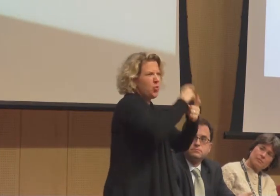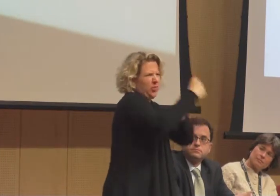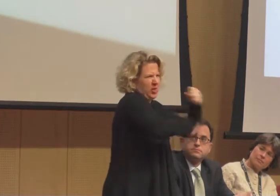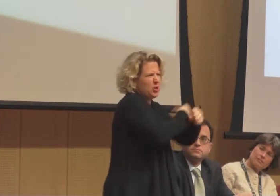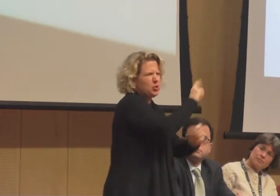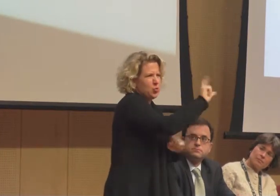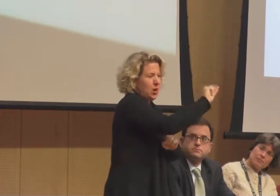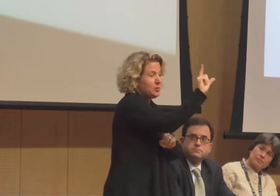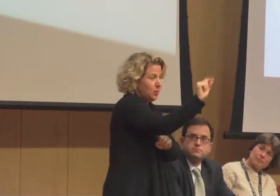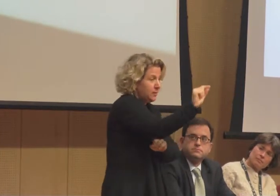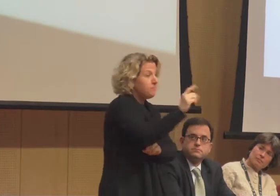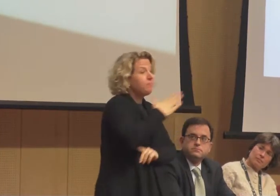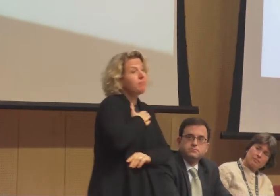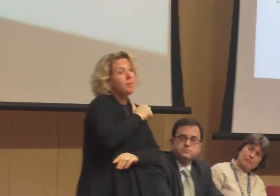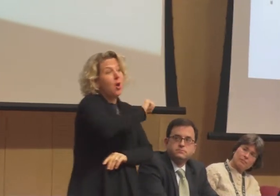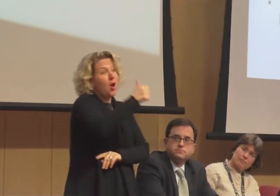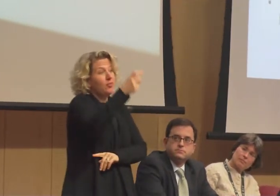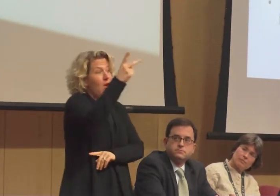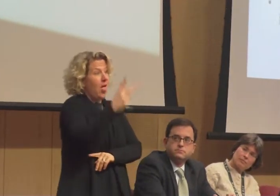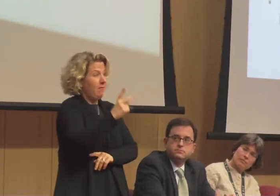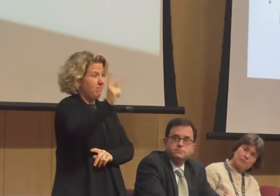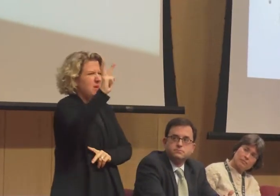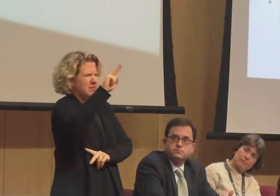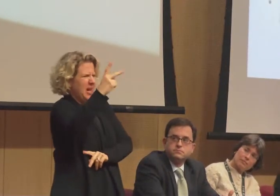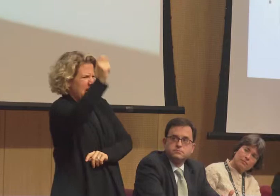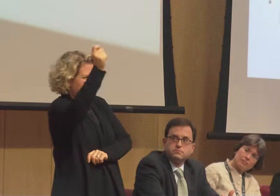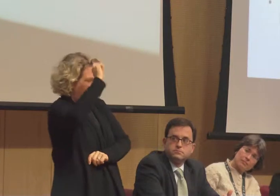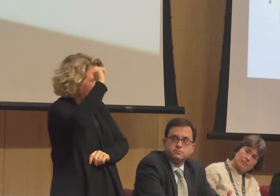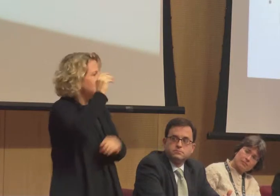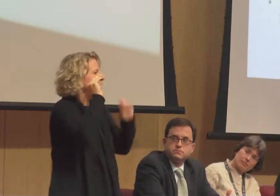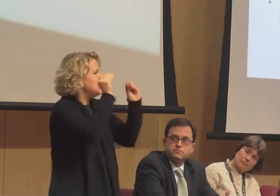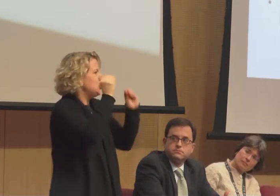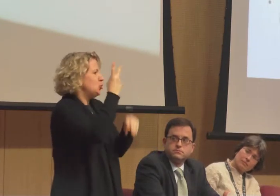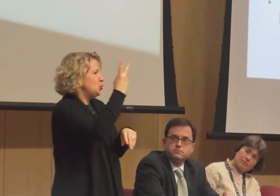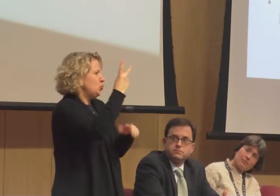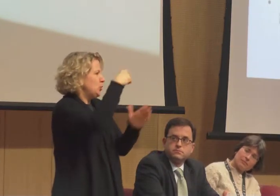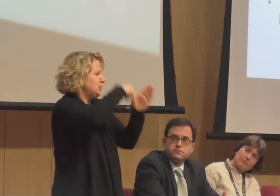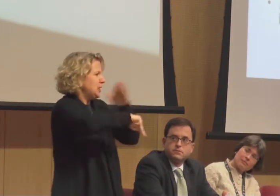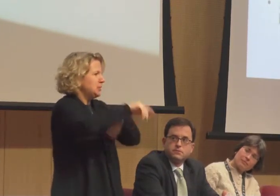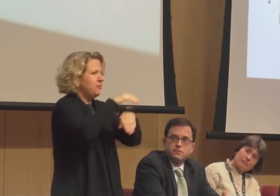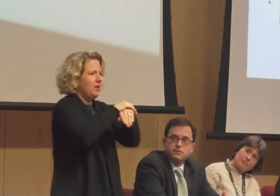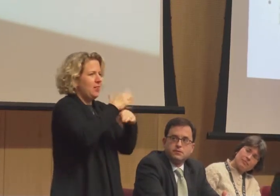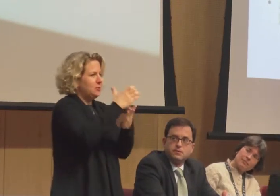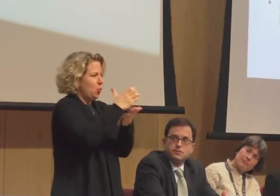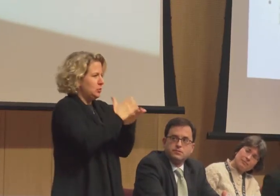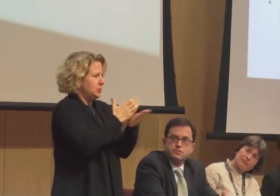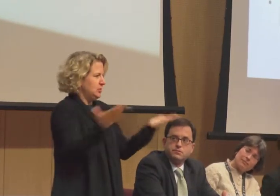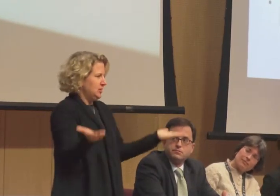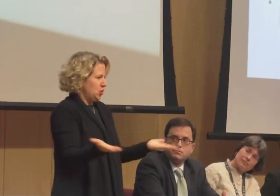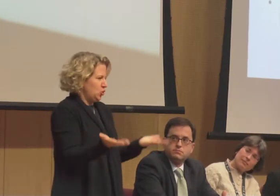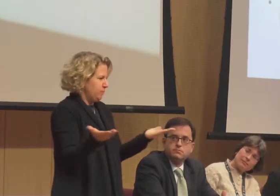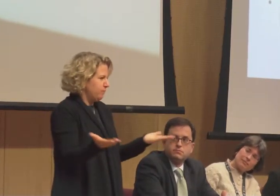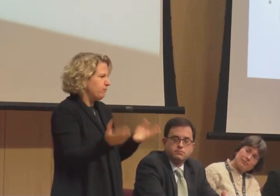next 10 years, well, really for the 2020 years. My other hat that I tend to wear is